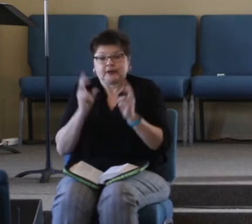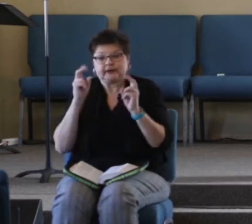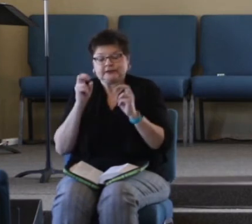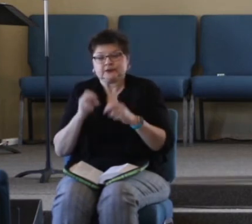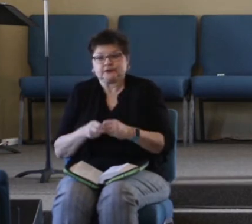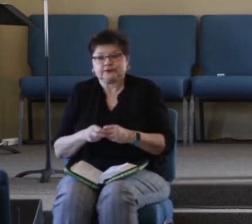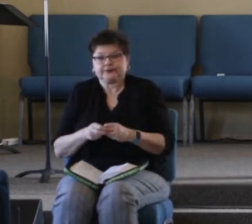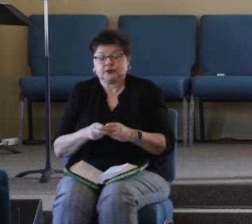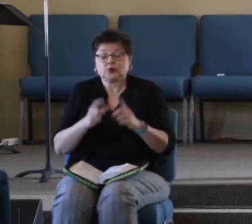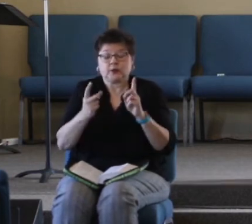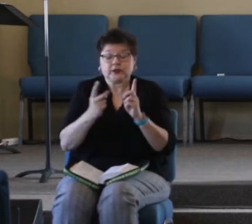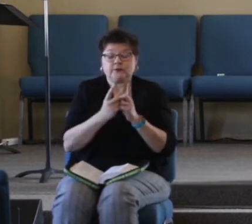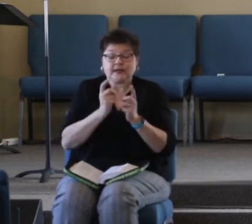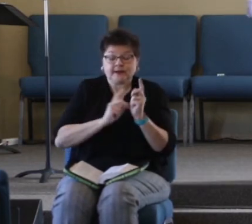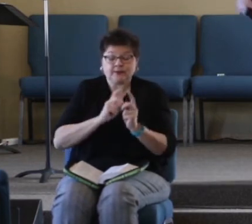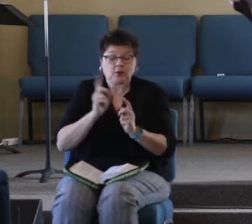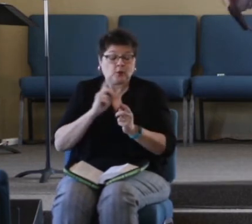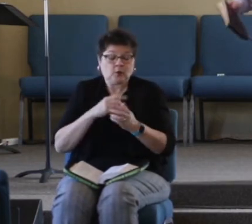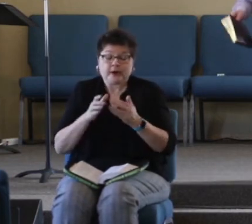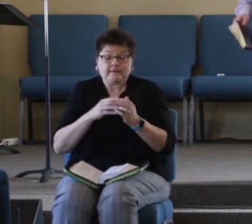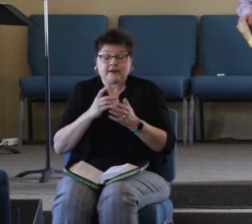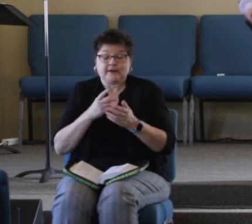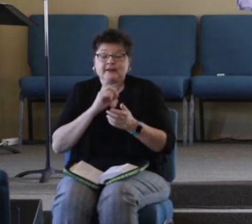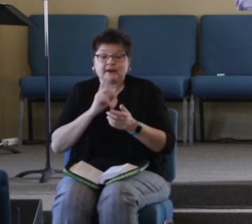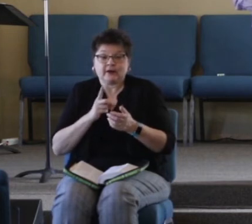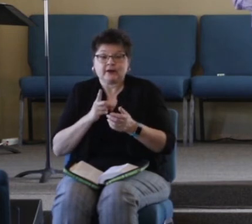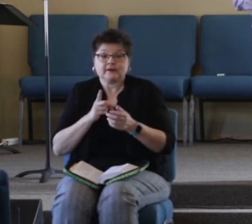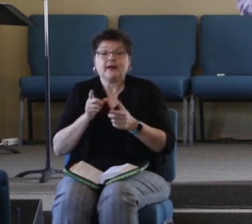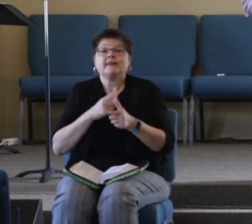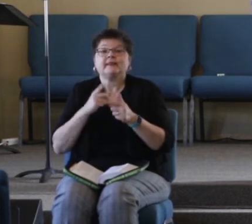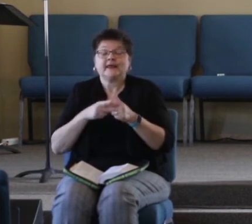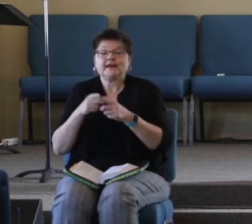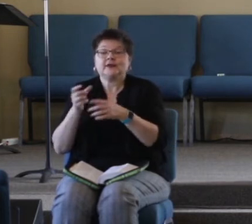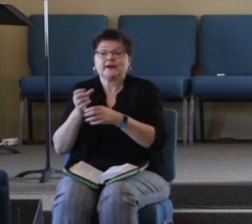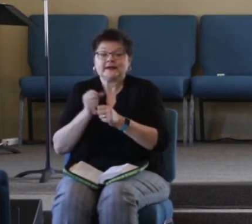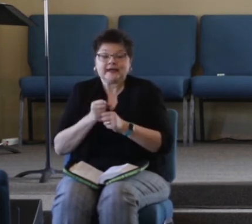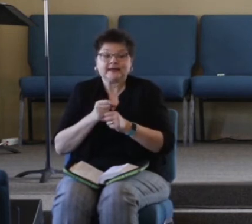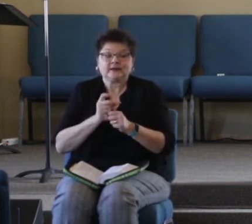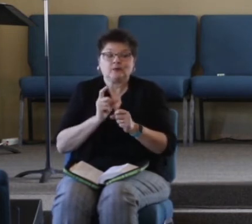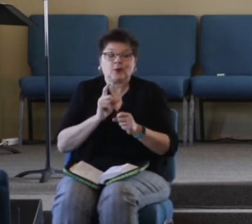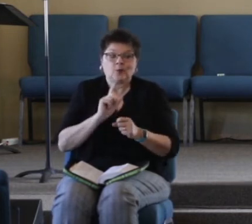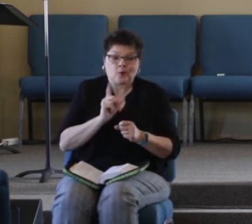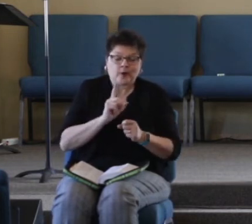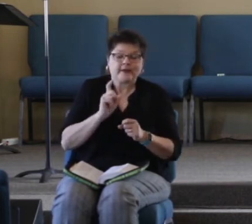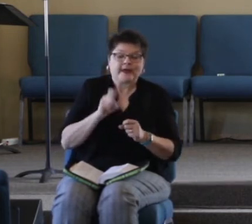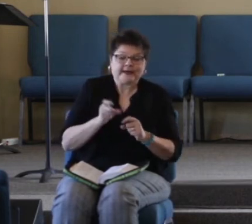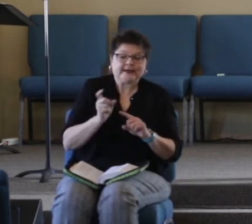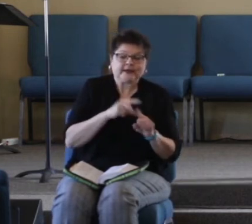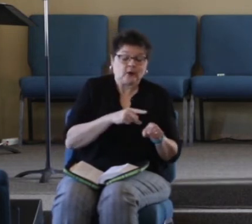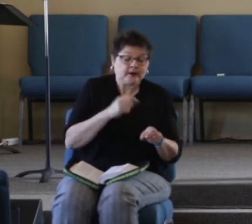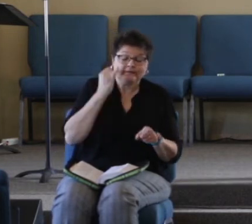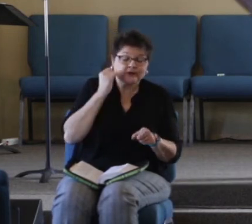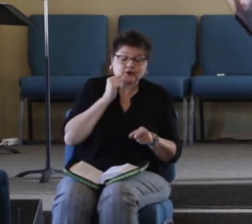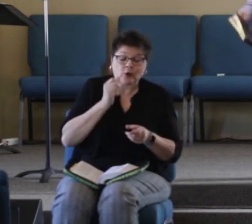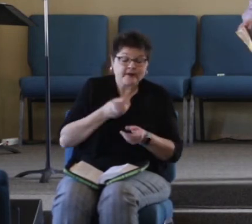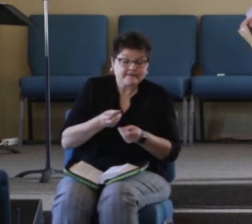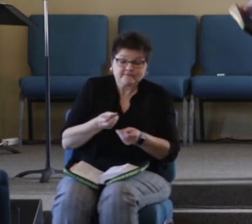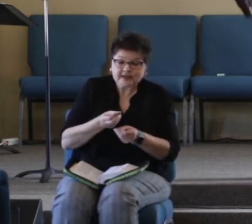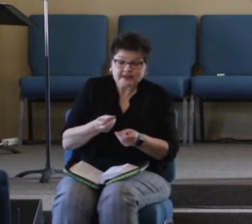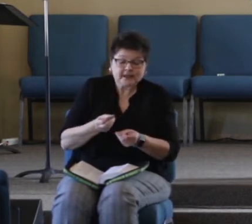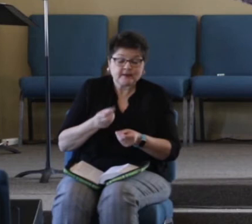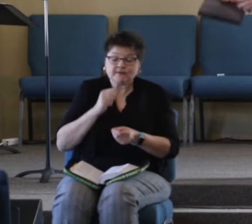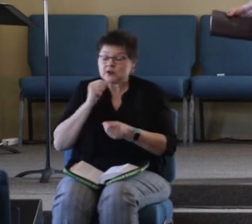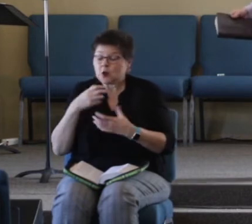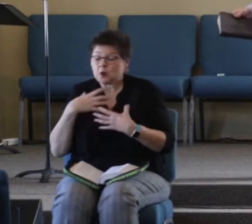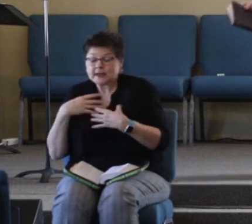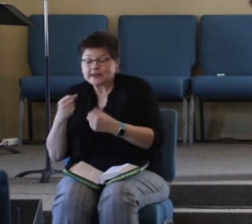they are, you can take them to where you want them to go, to where they need to be. And if you don't feed them, if you don't heal them, if you